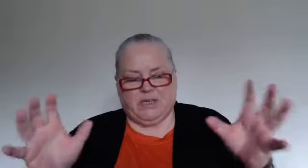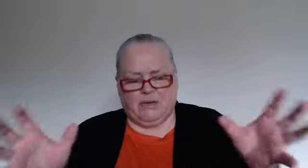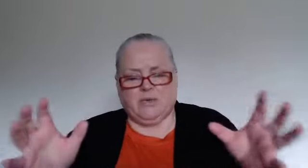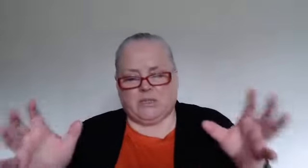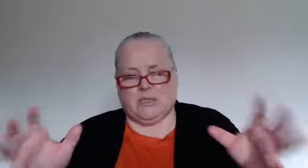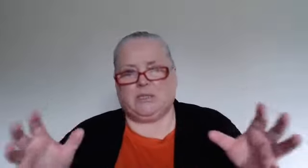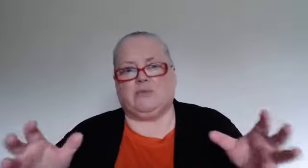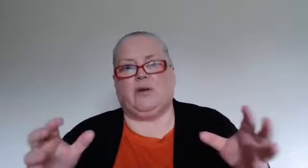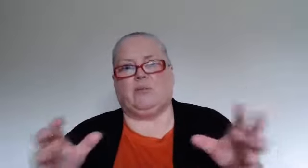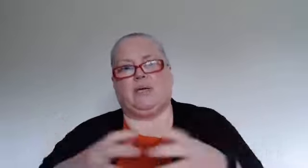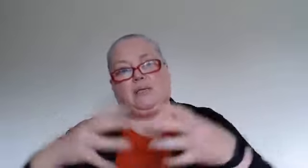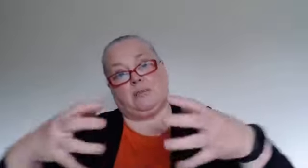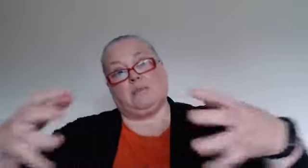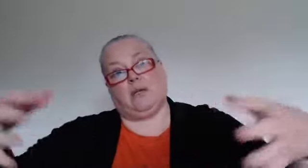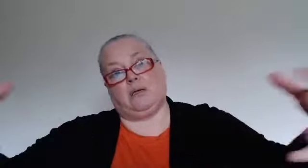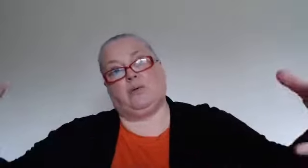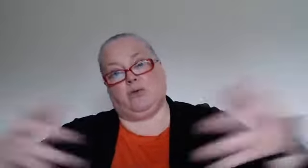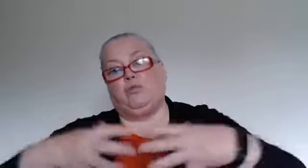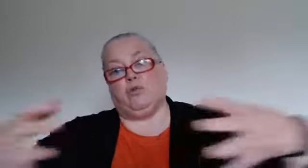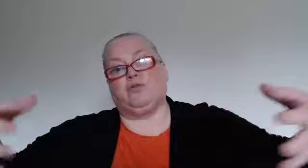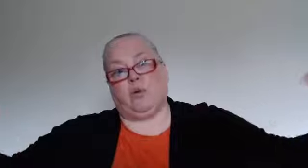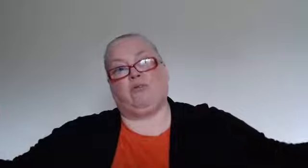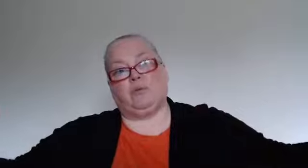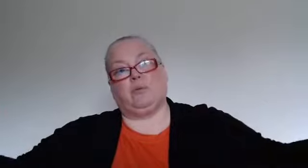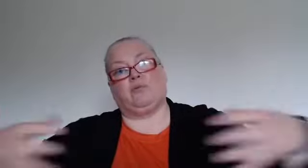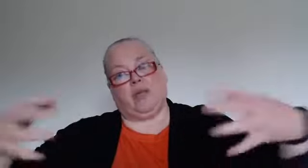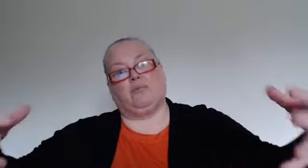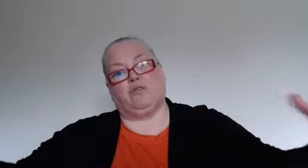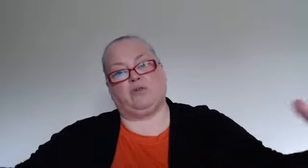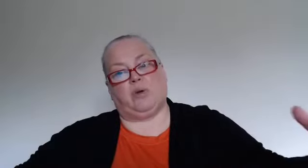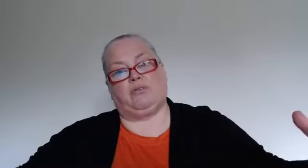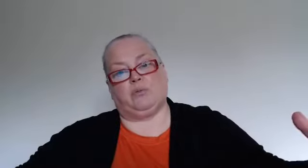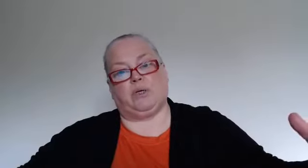particularly if your extended family has, you've moved away from them, or they've moved away from you.